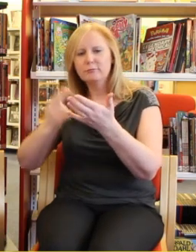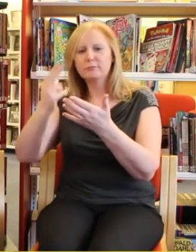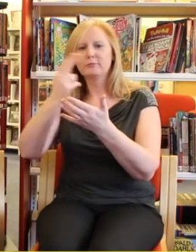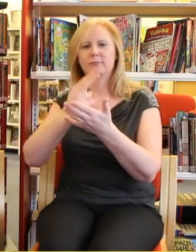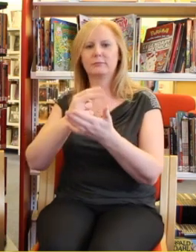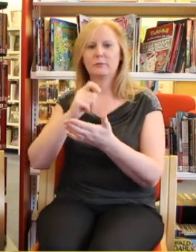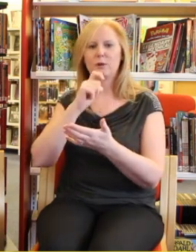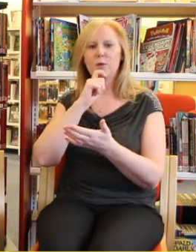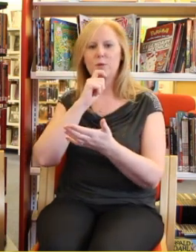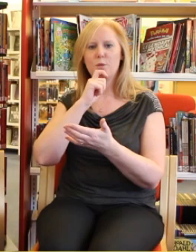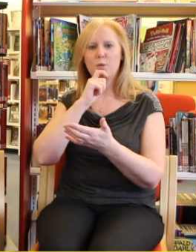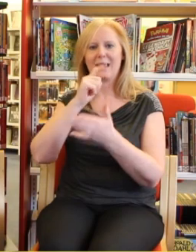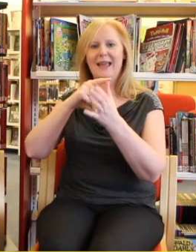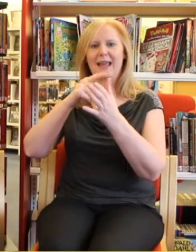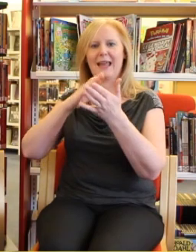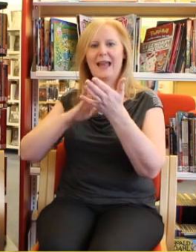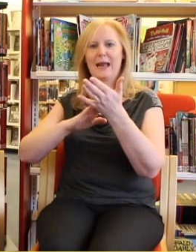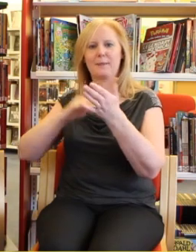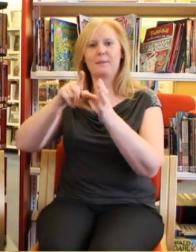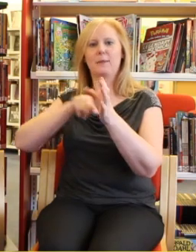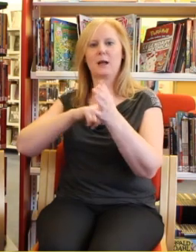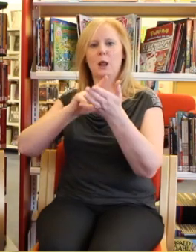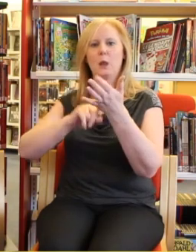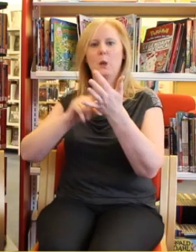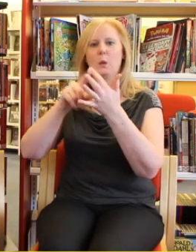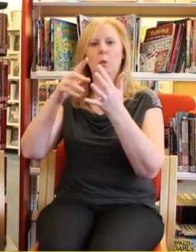by Amy Lewis.